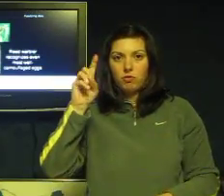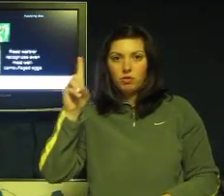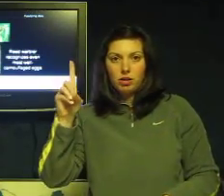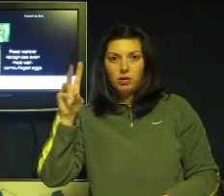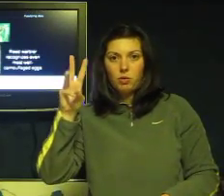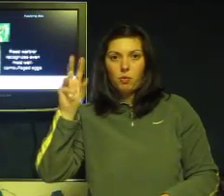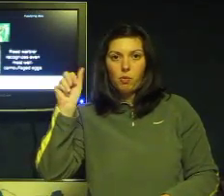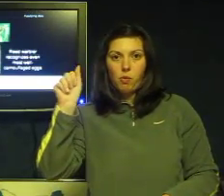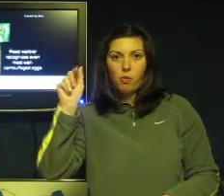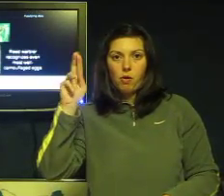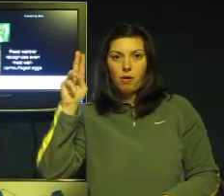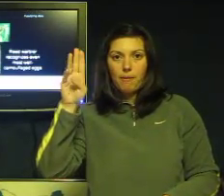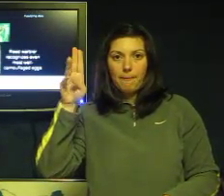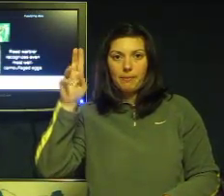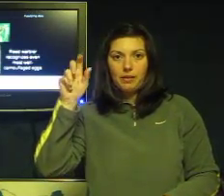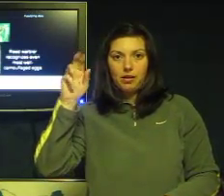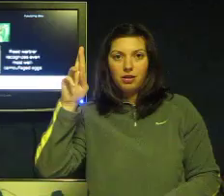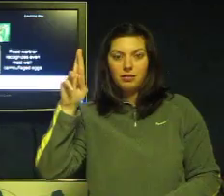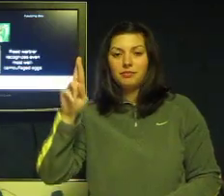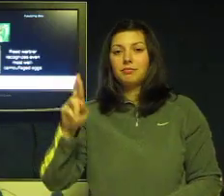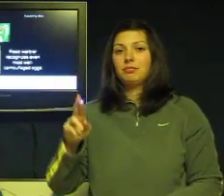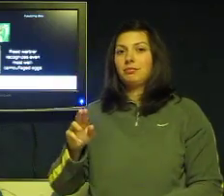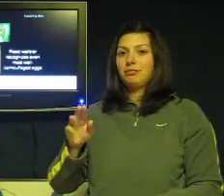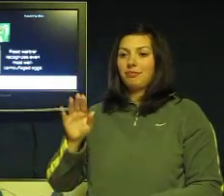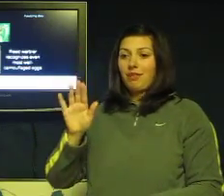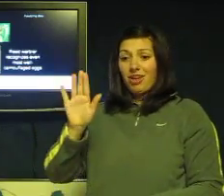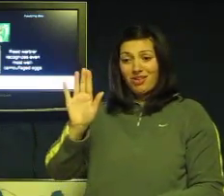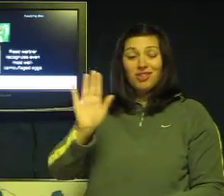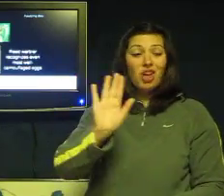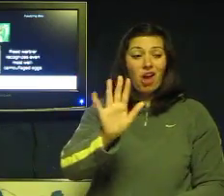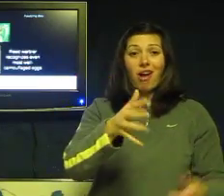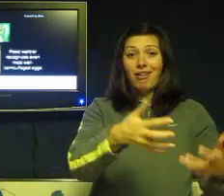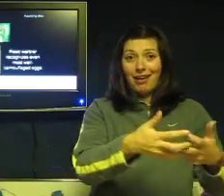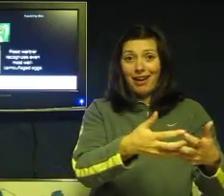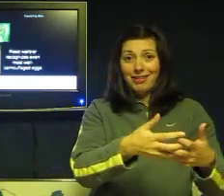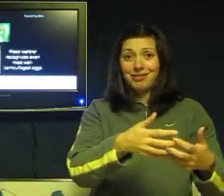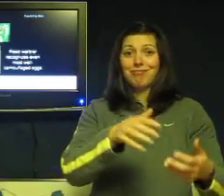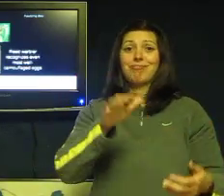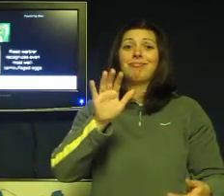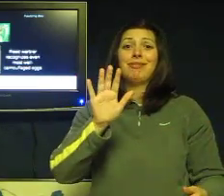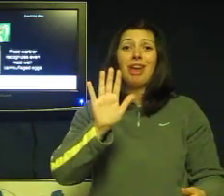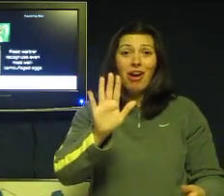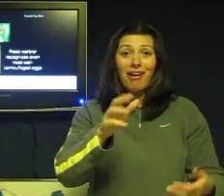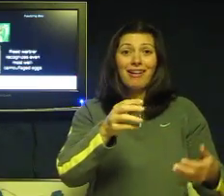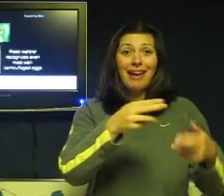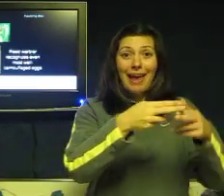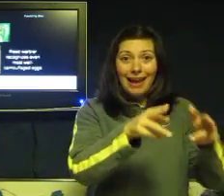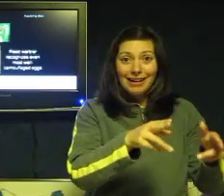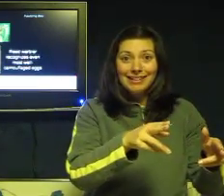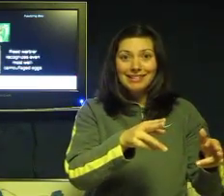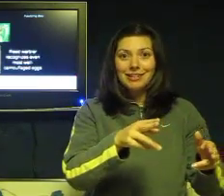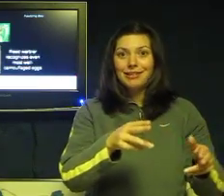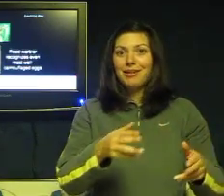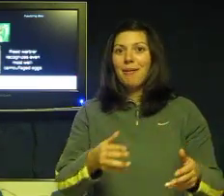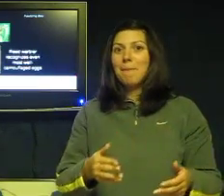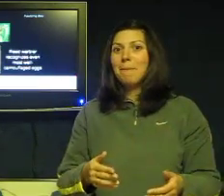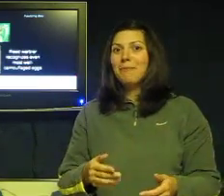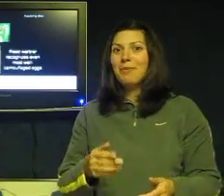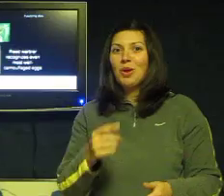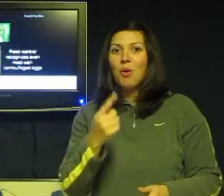are her eggs. But in fact, there's a little imposter here. That is the cuckoo egg. And I'm sure you can't tell,